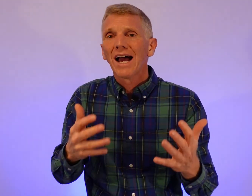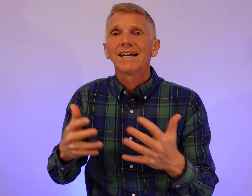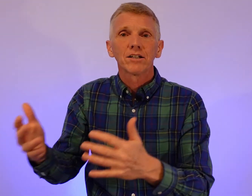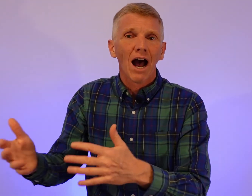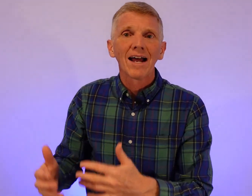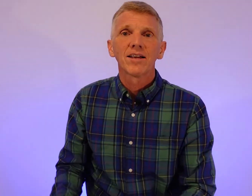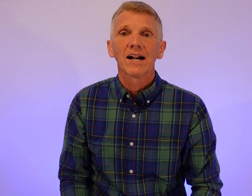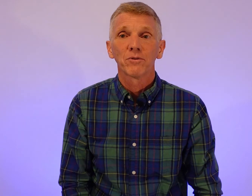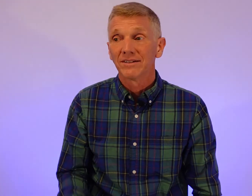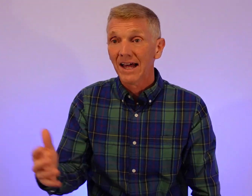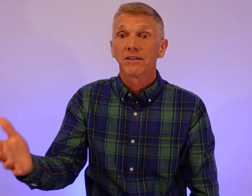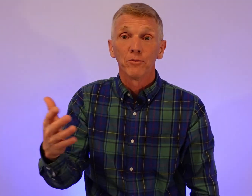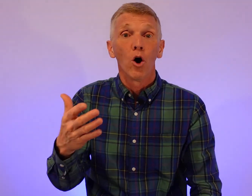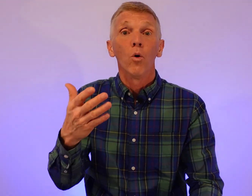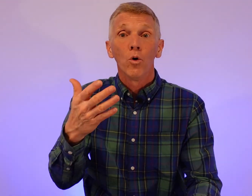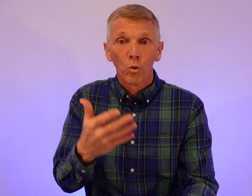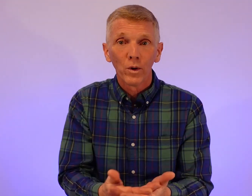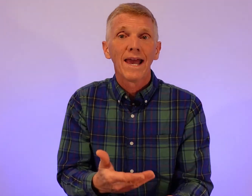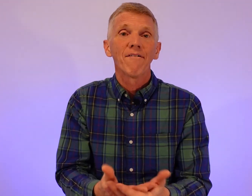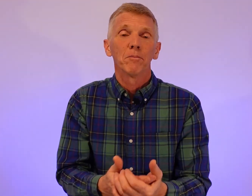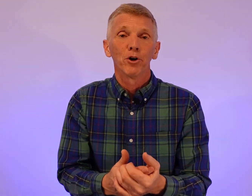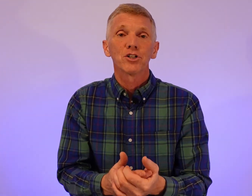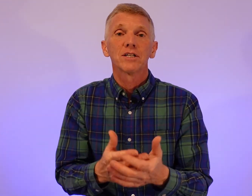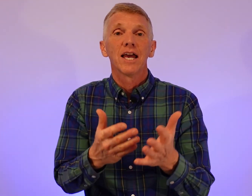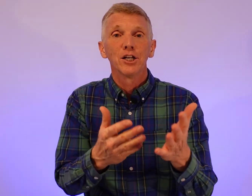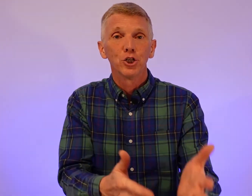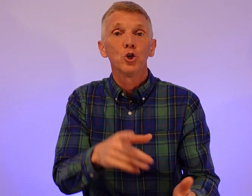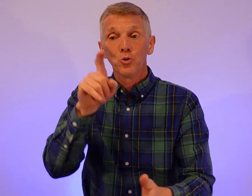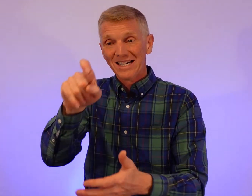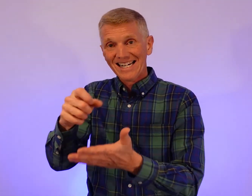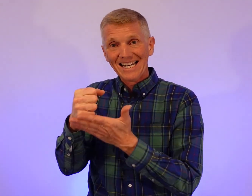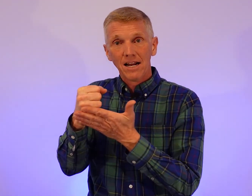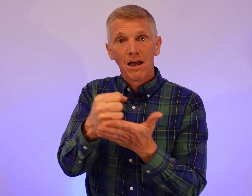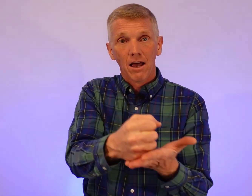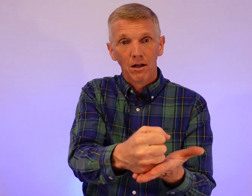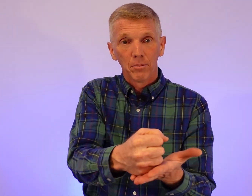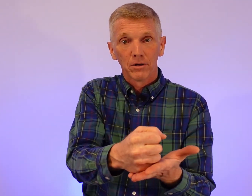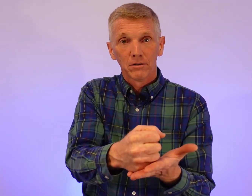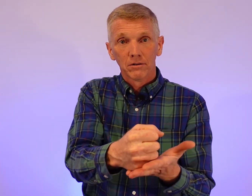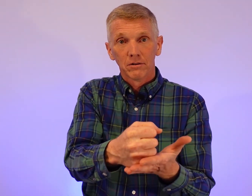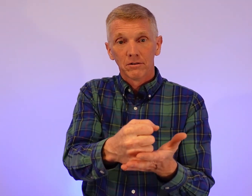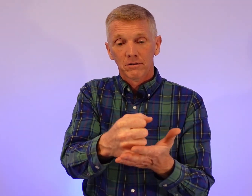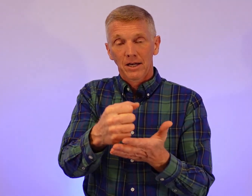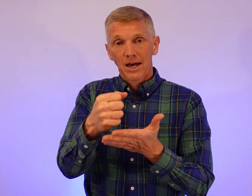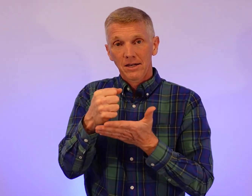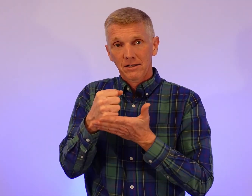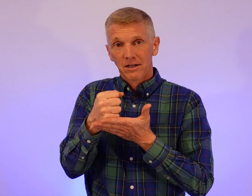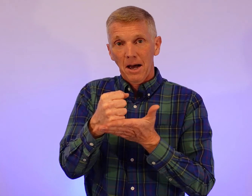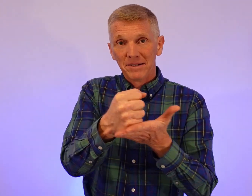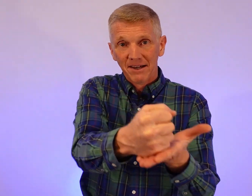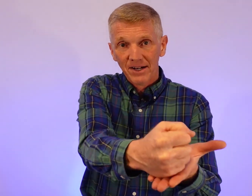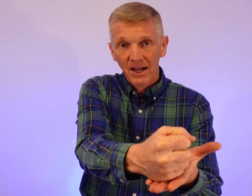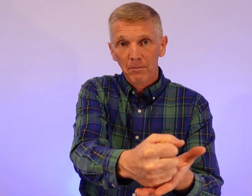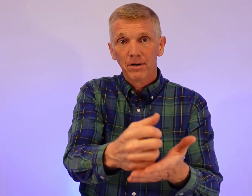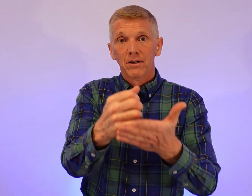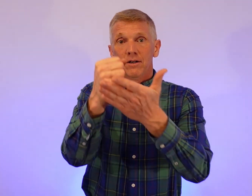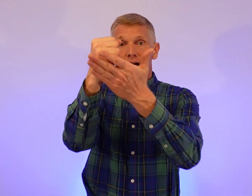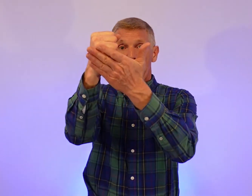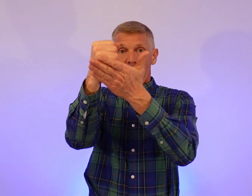in contact with to let them know we have an emergency and you need help, okay? I'm giving help, I'm